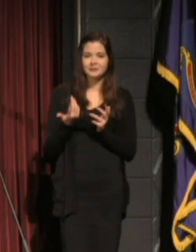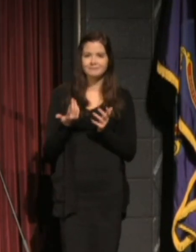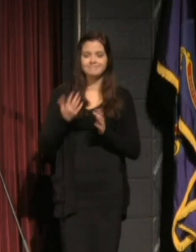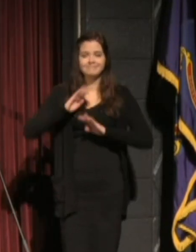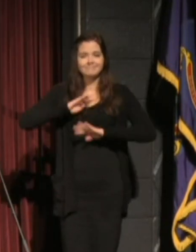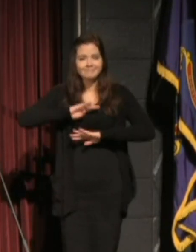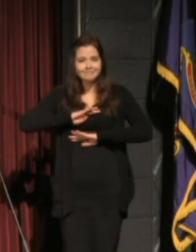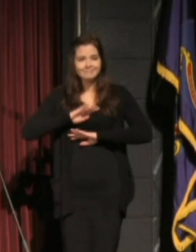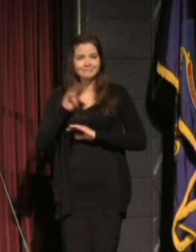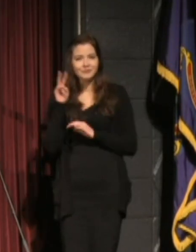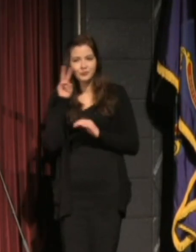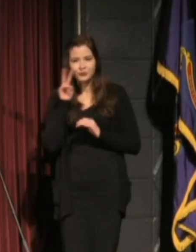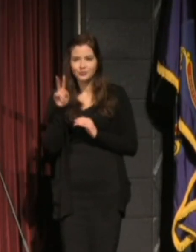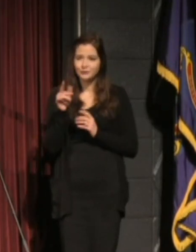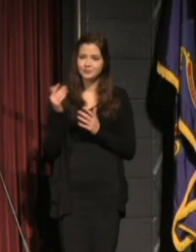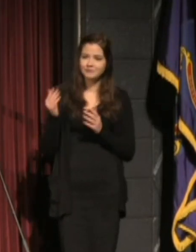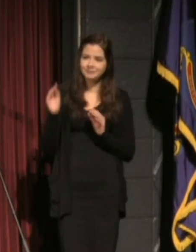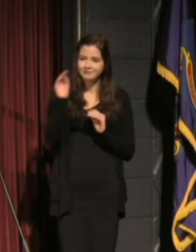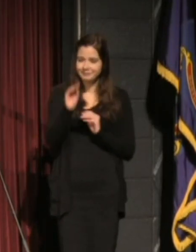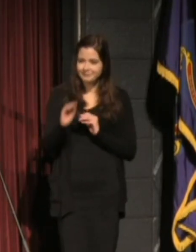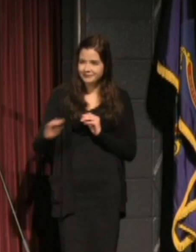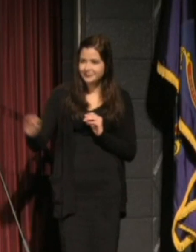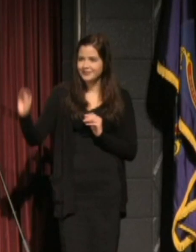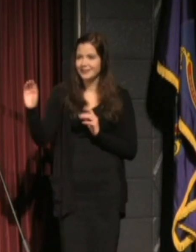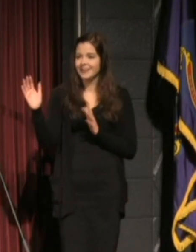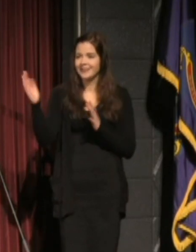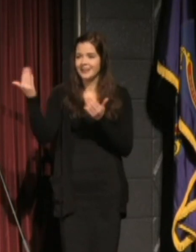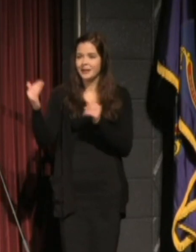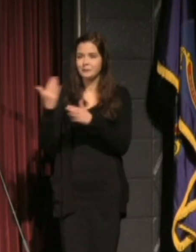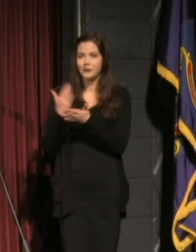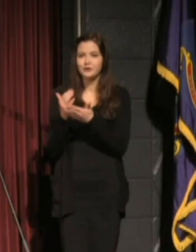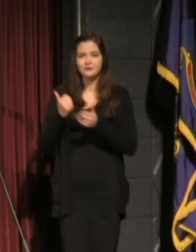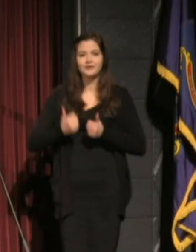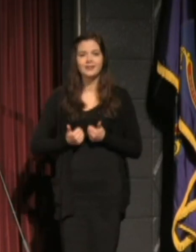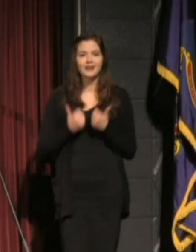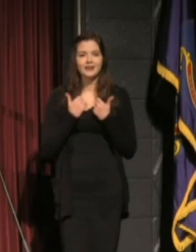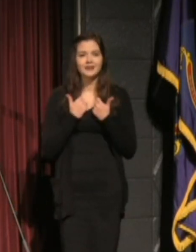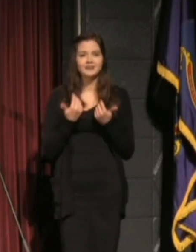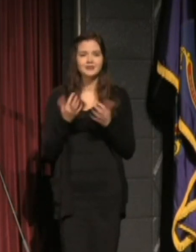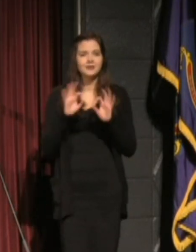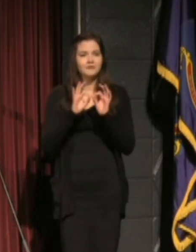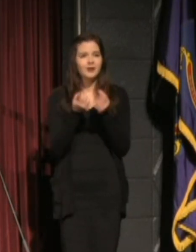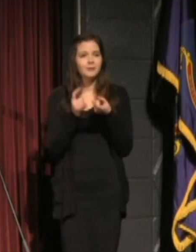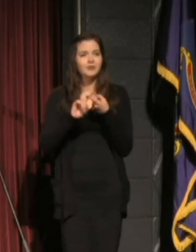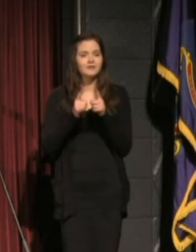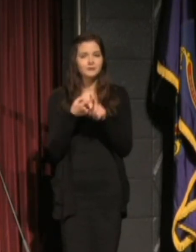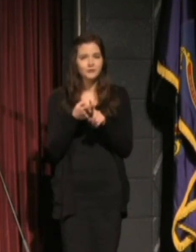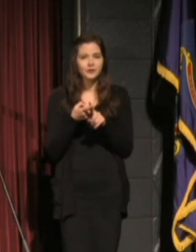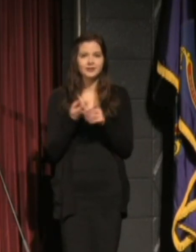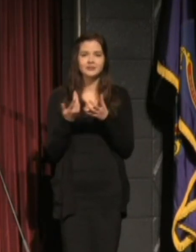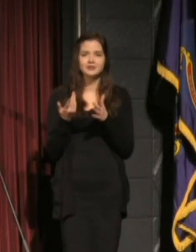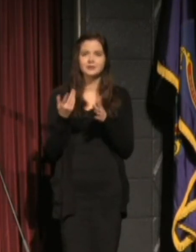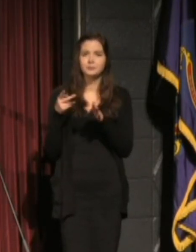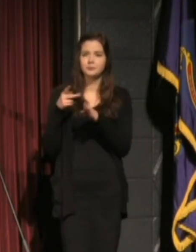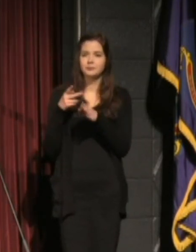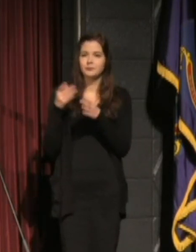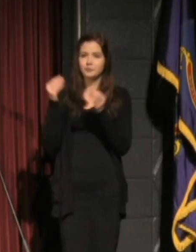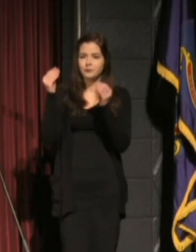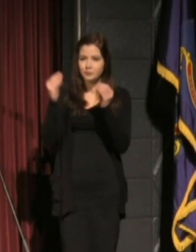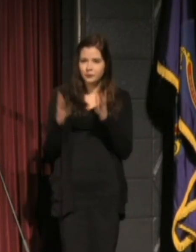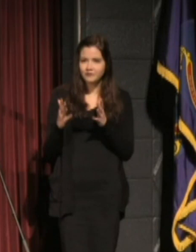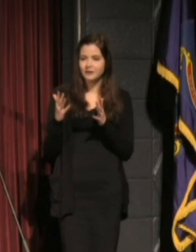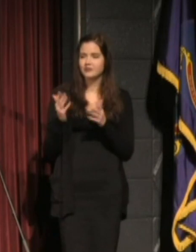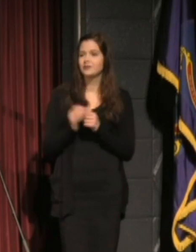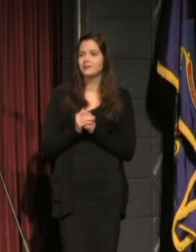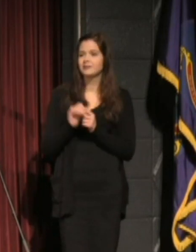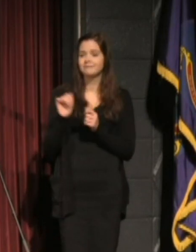satisfaction of watching you move onto the next phase of your lives. Your family and friends, your professors and instructors, and